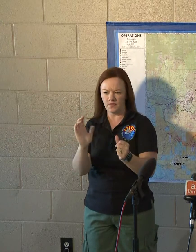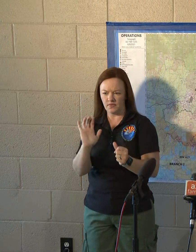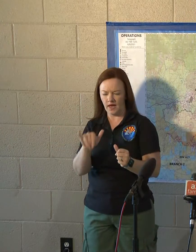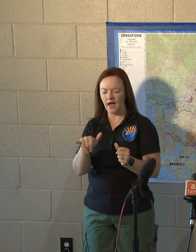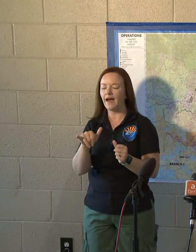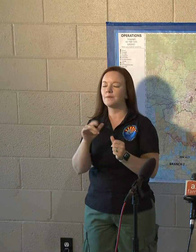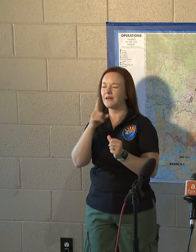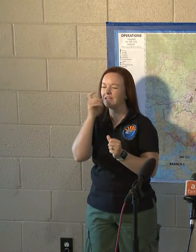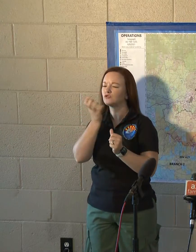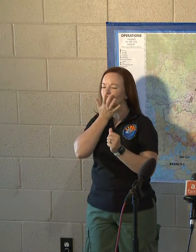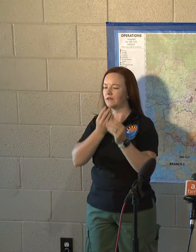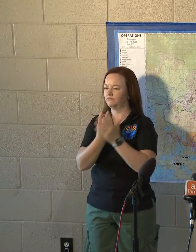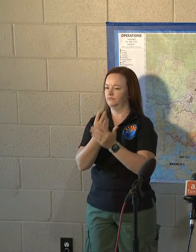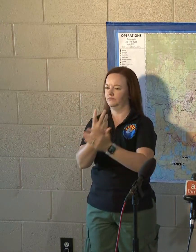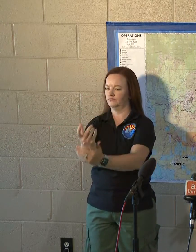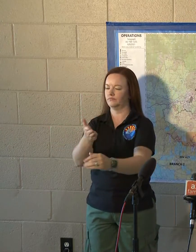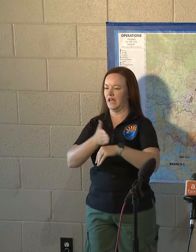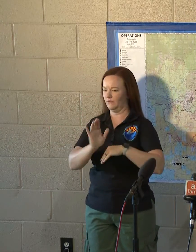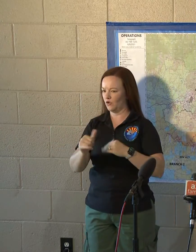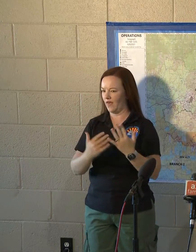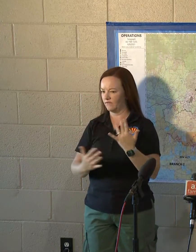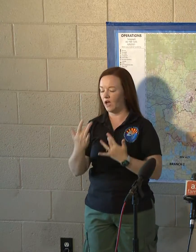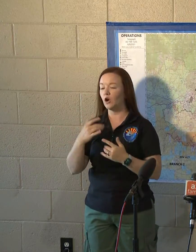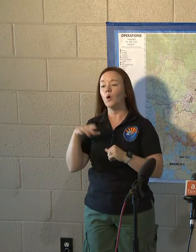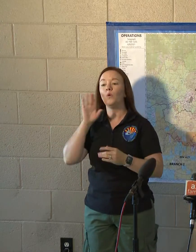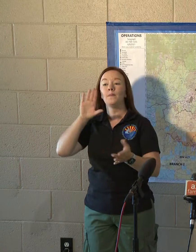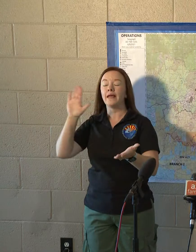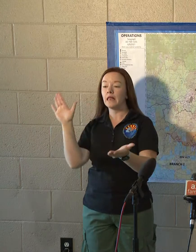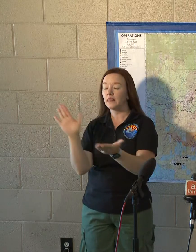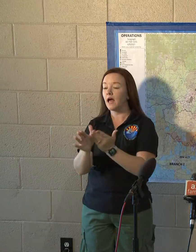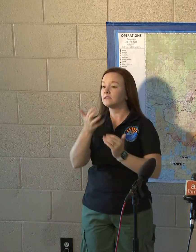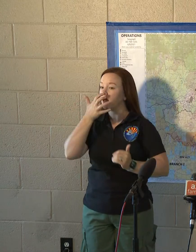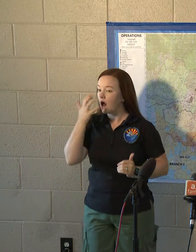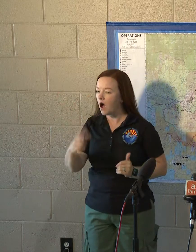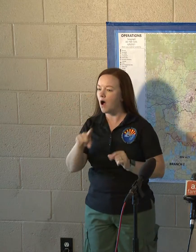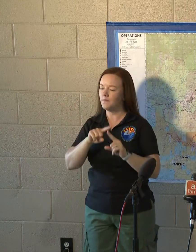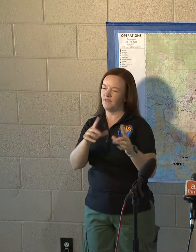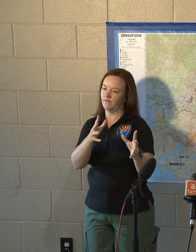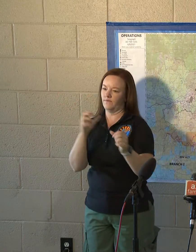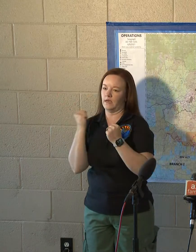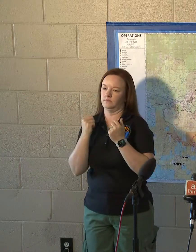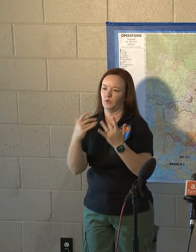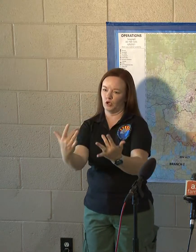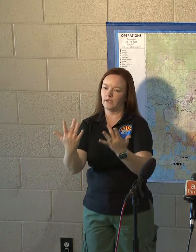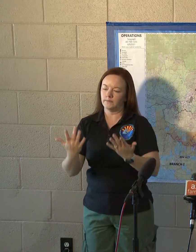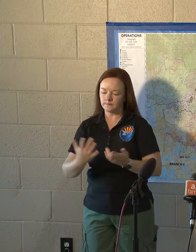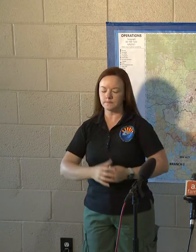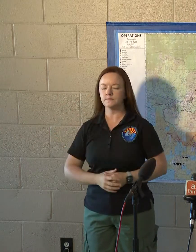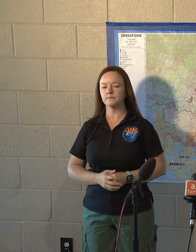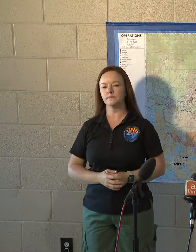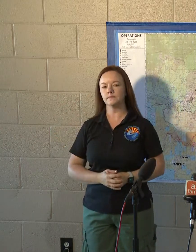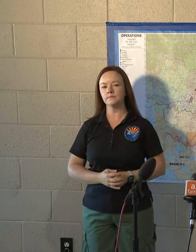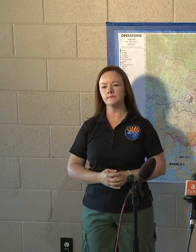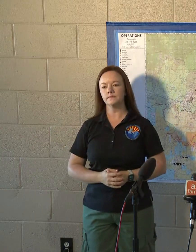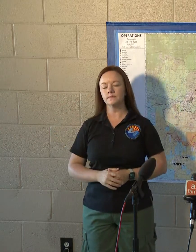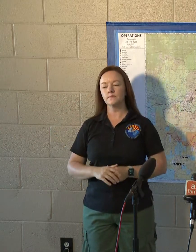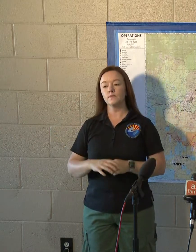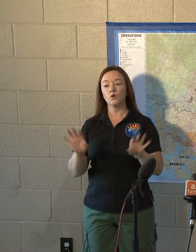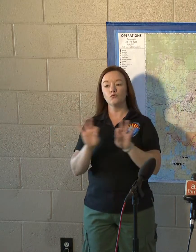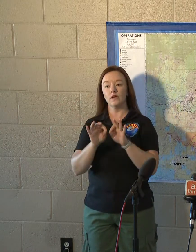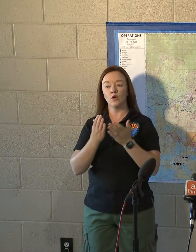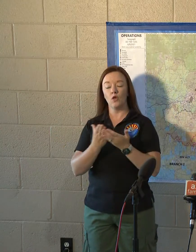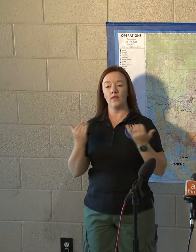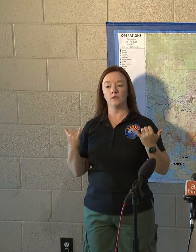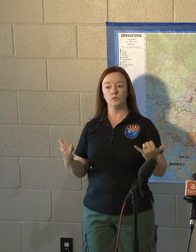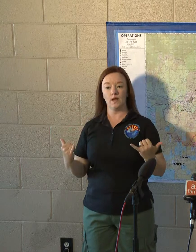back after that fire, the intensity will be less because it's a lighter weight of fuel. So the goal today, the critical thing